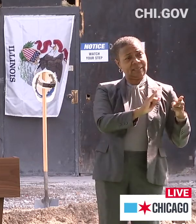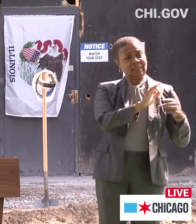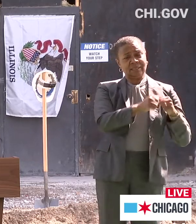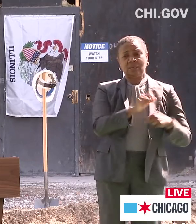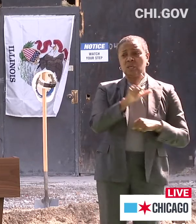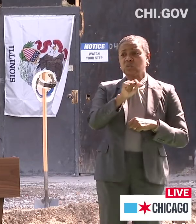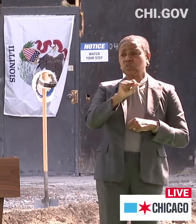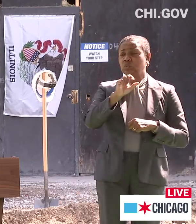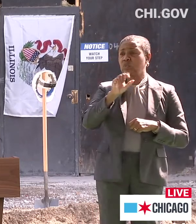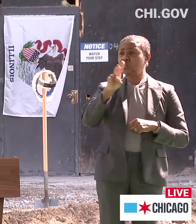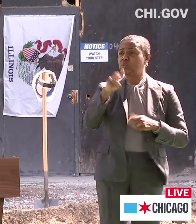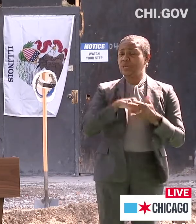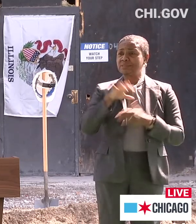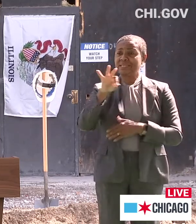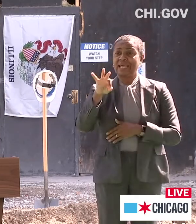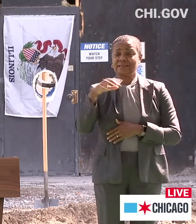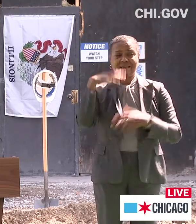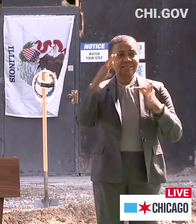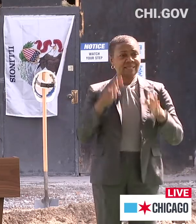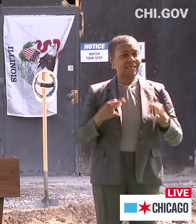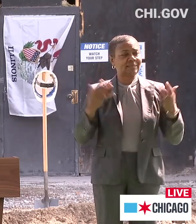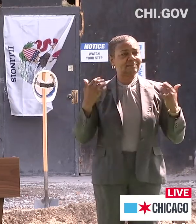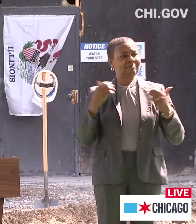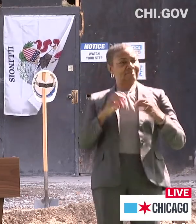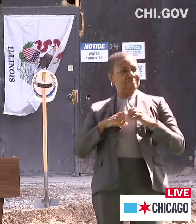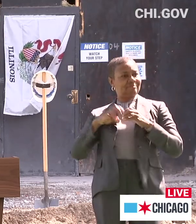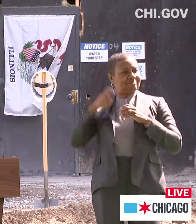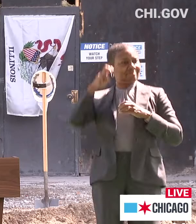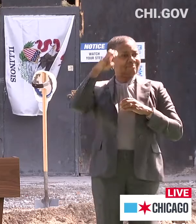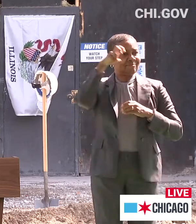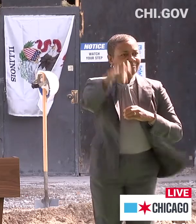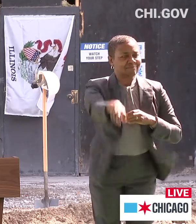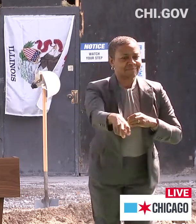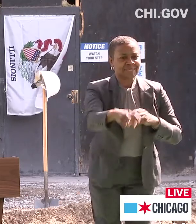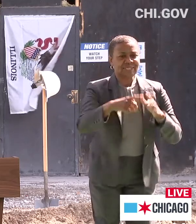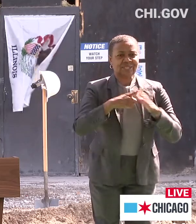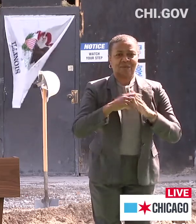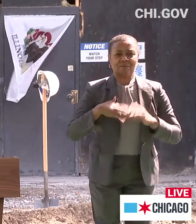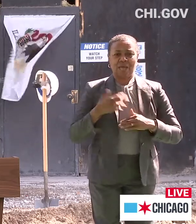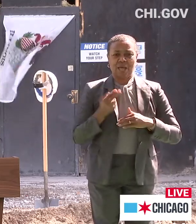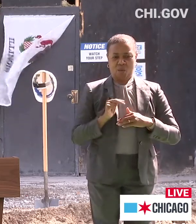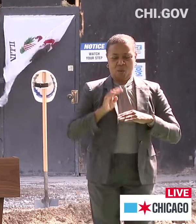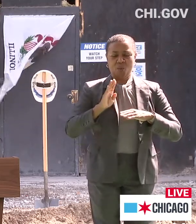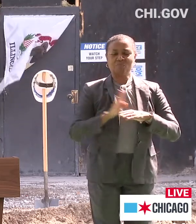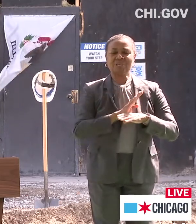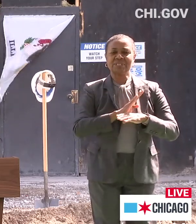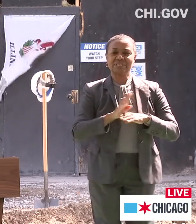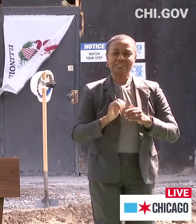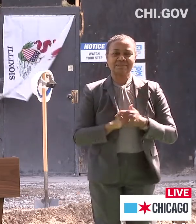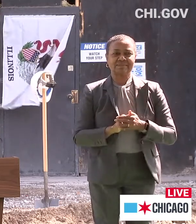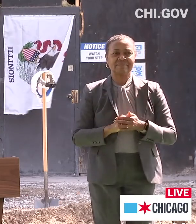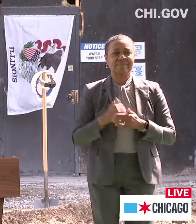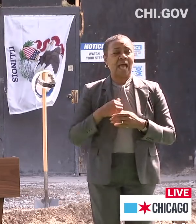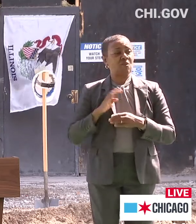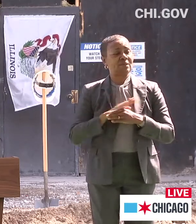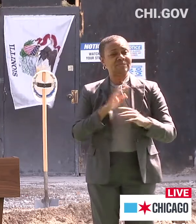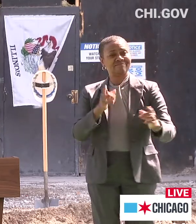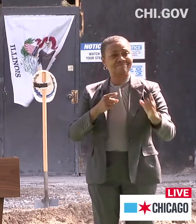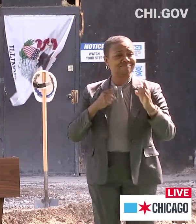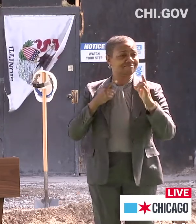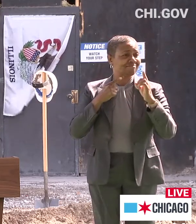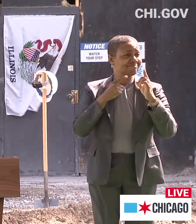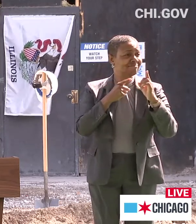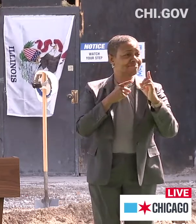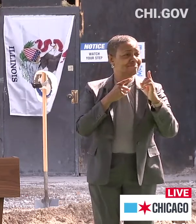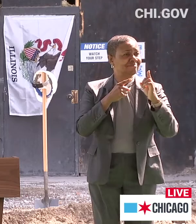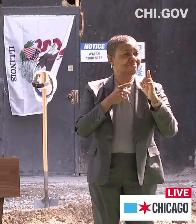decided to take the biggest leap of my life and start a construction firm. One of the primary missions of our firm was to develop people that will